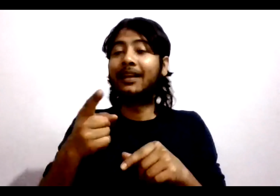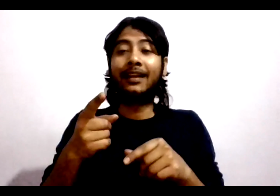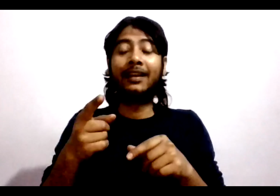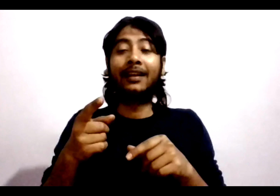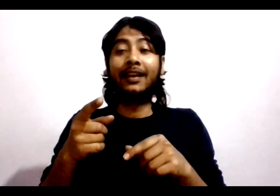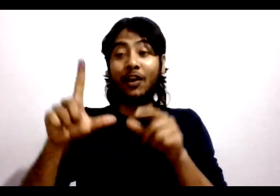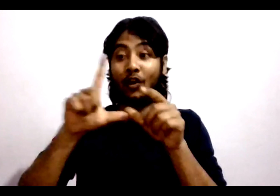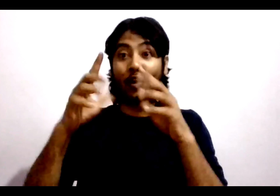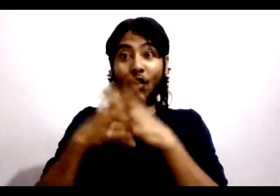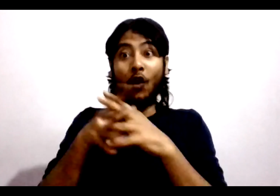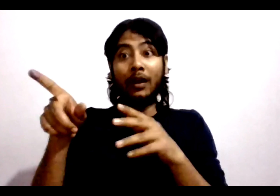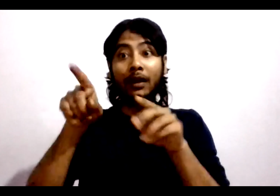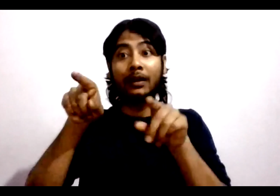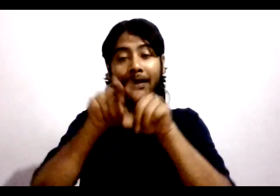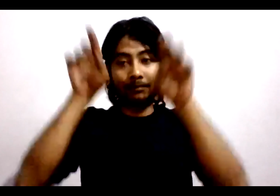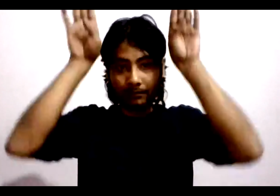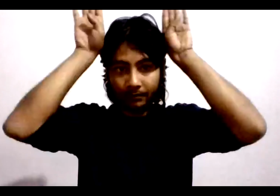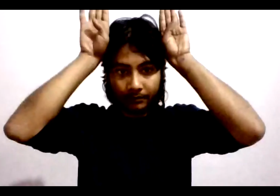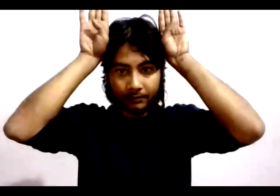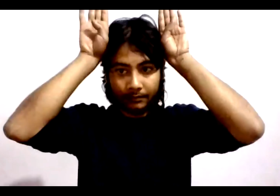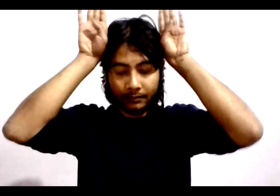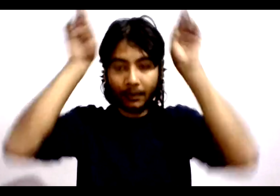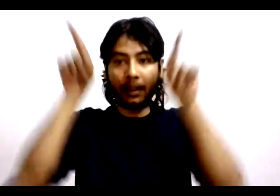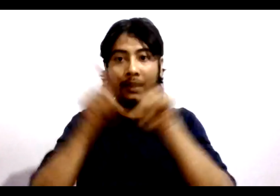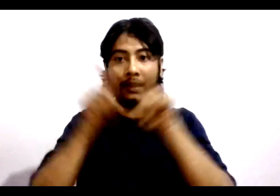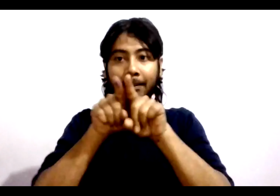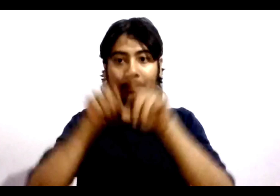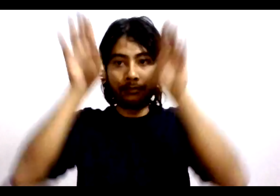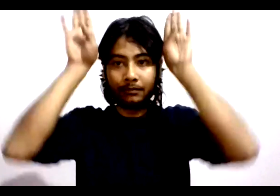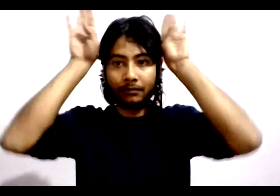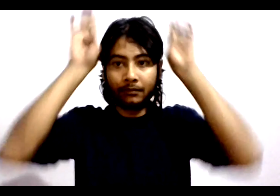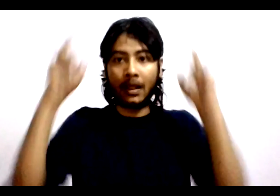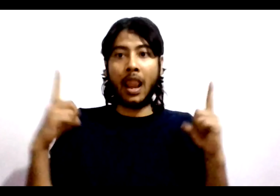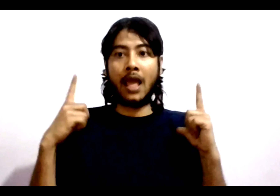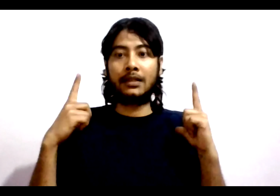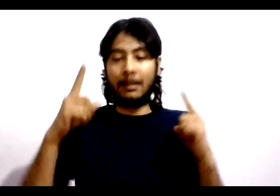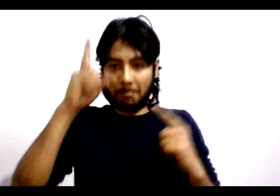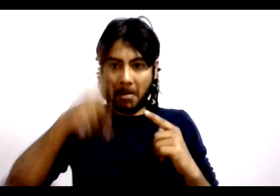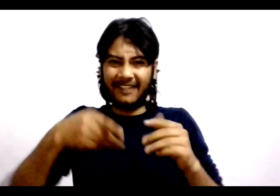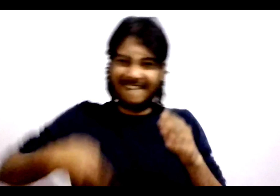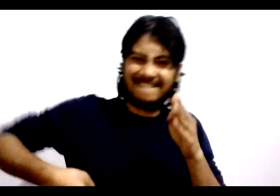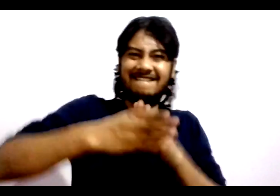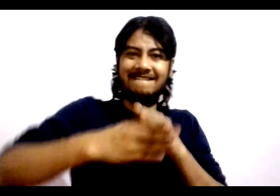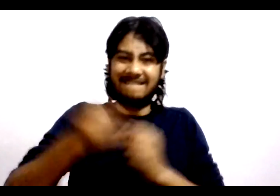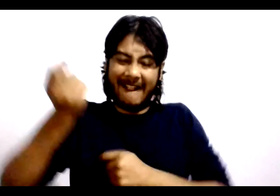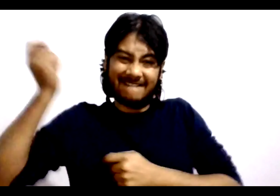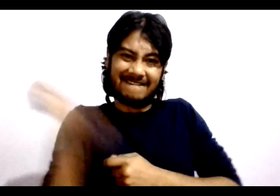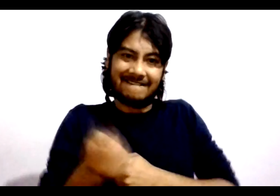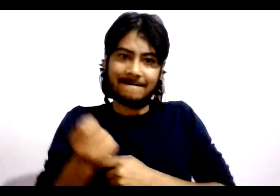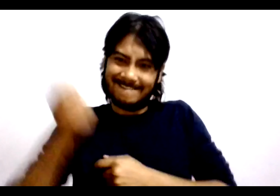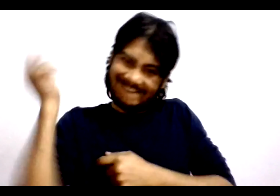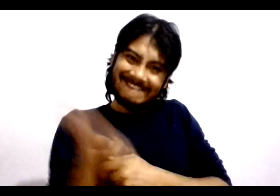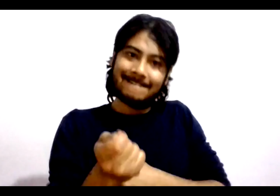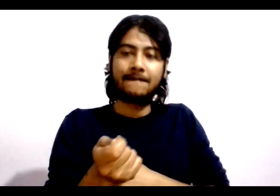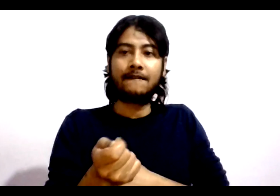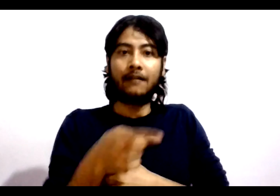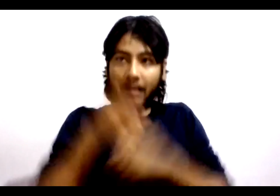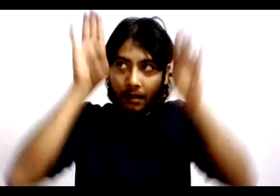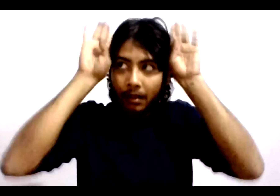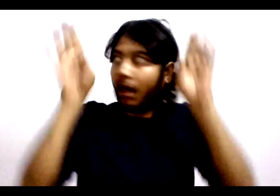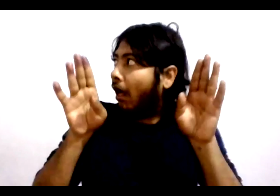to be kicked to get in, to move it into the action. So just to say in my word that you need to invoke the